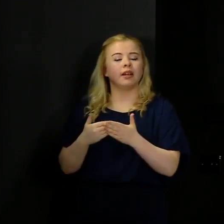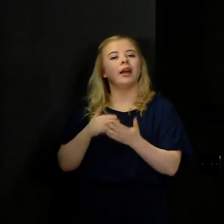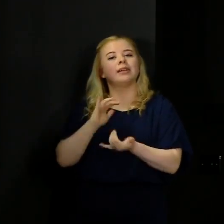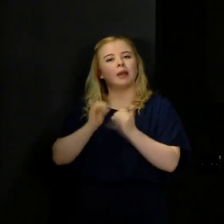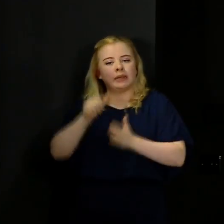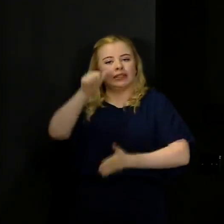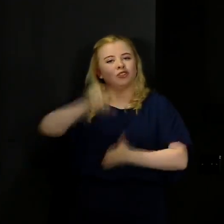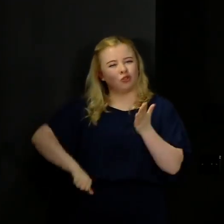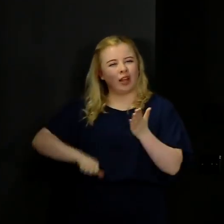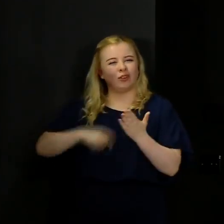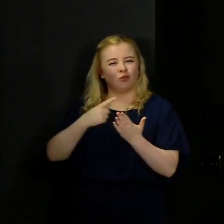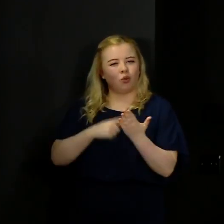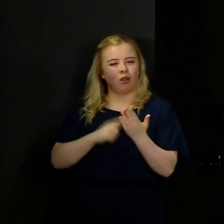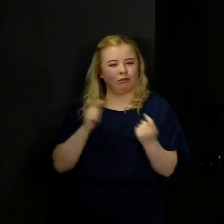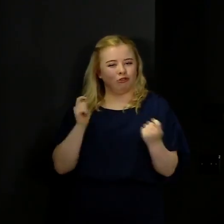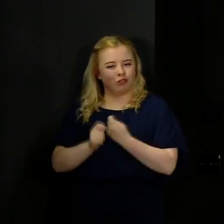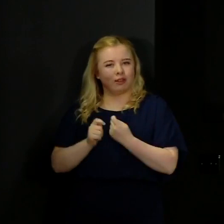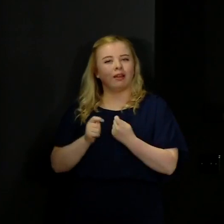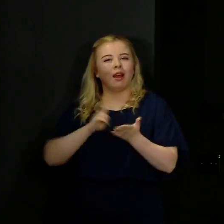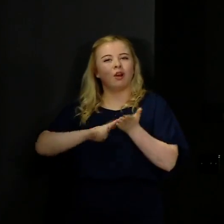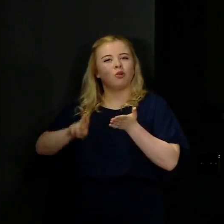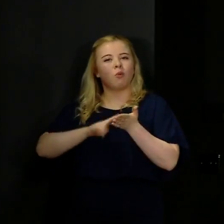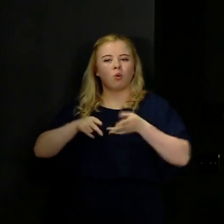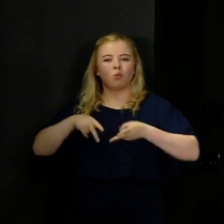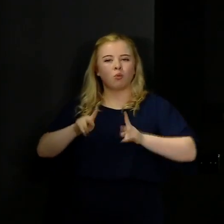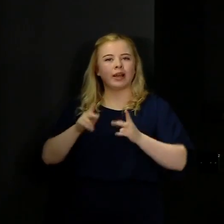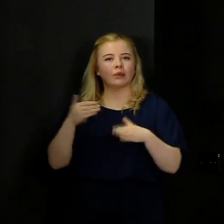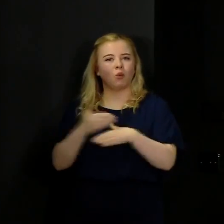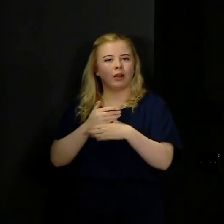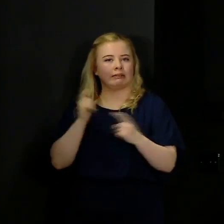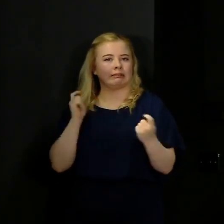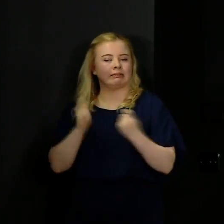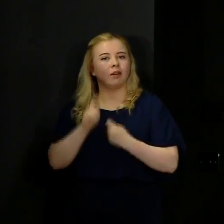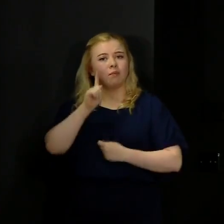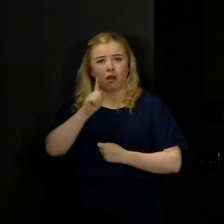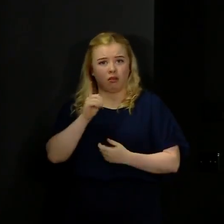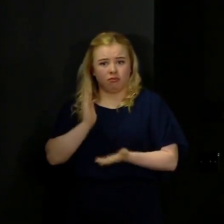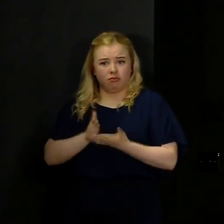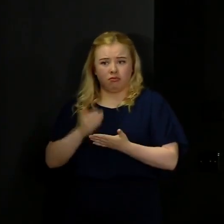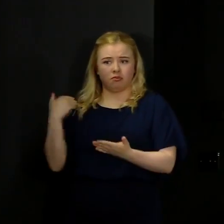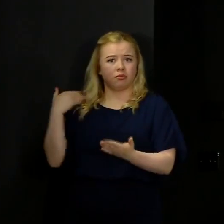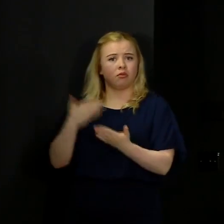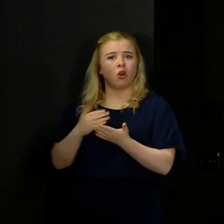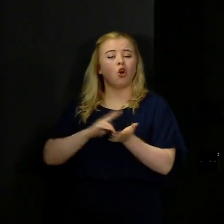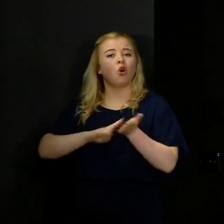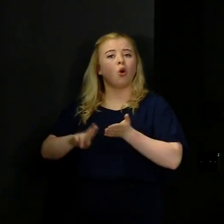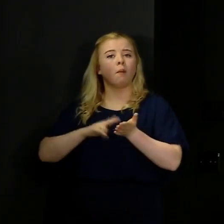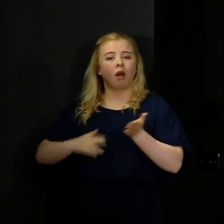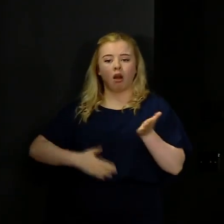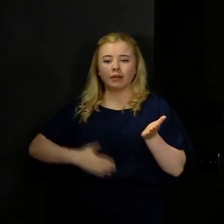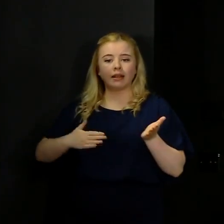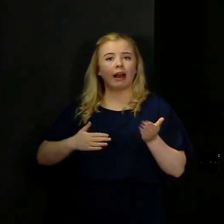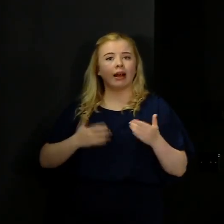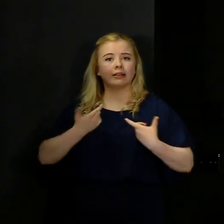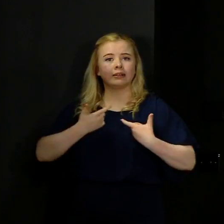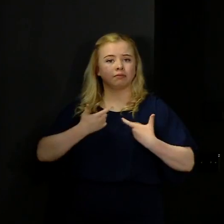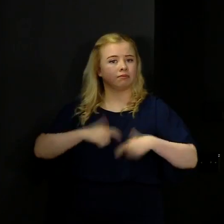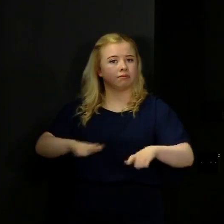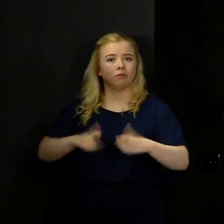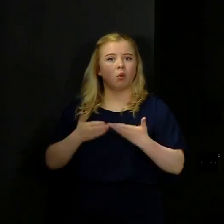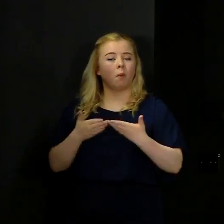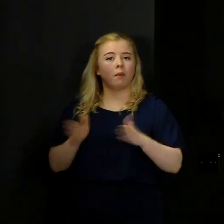some areas their normal ways of working, but absolutely normal maternity services have opened and